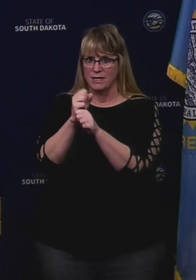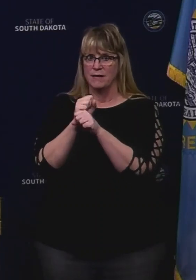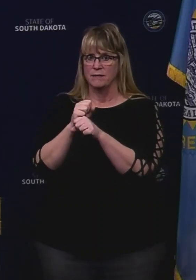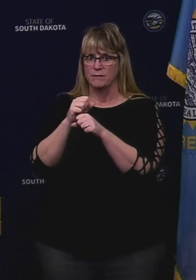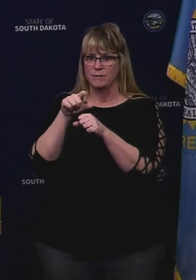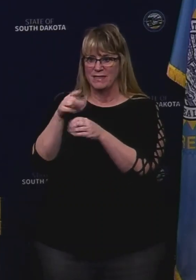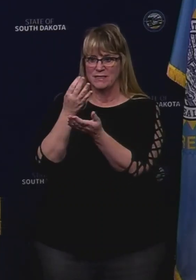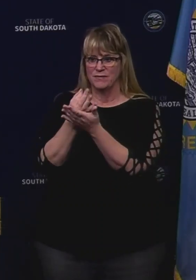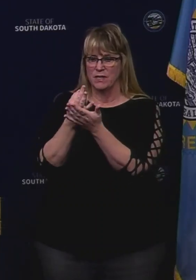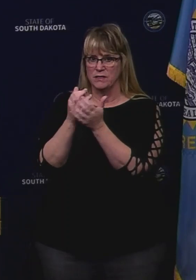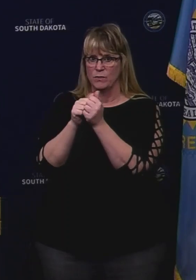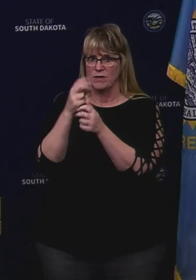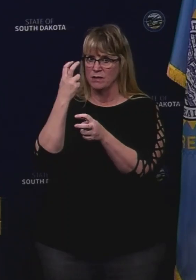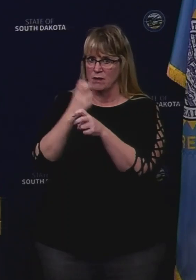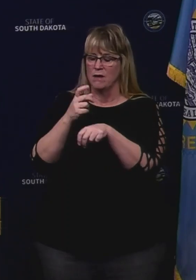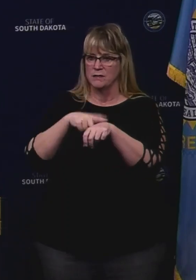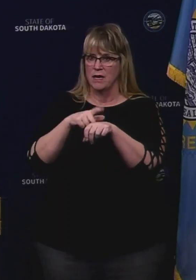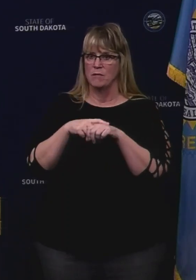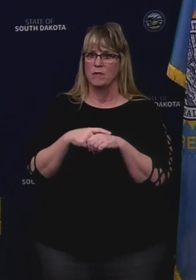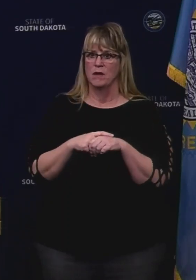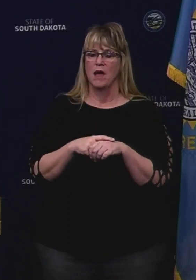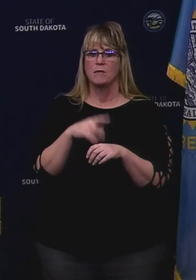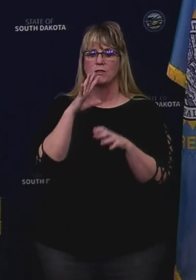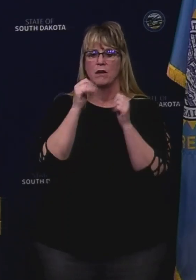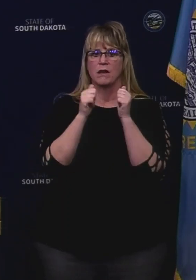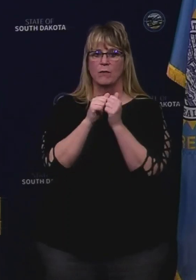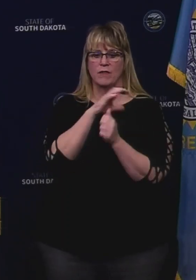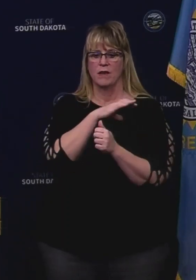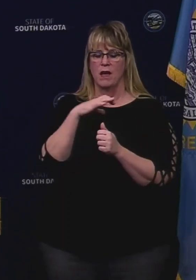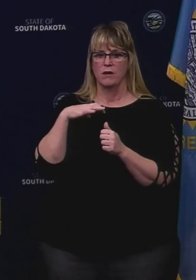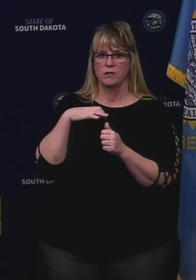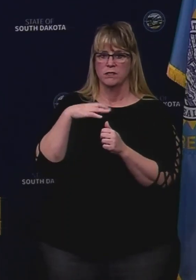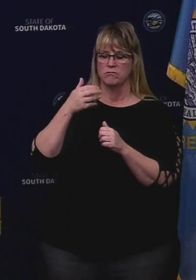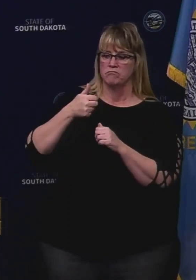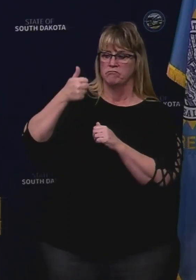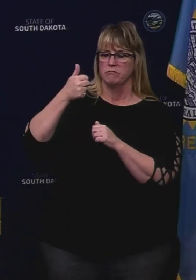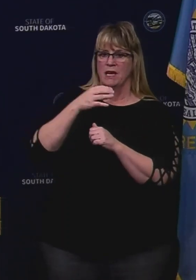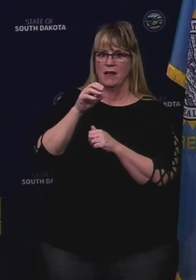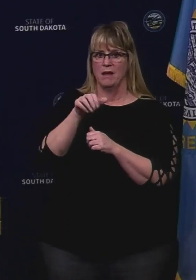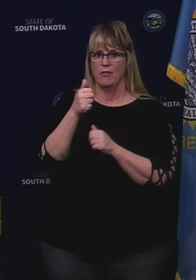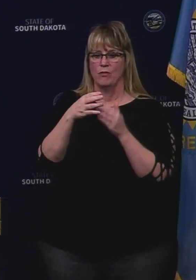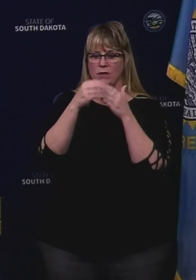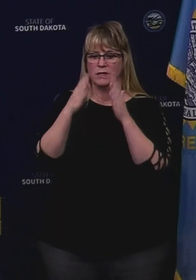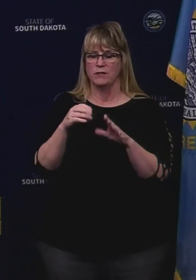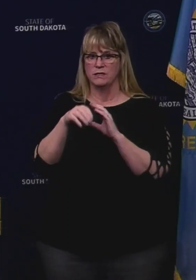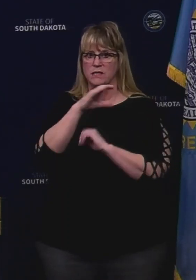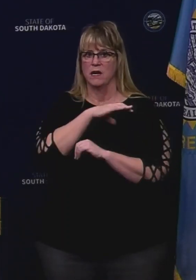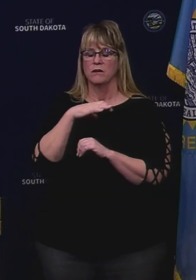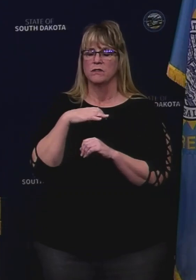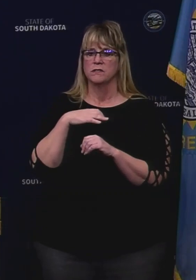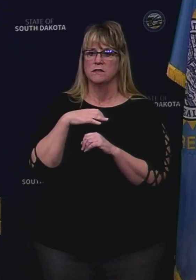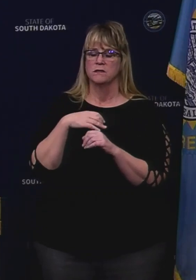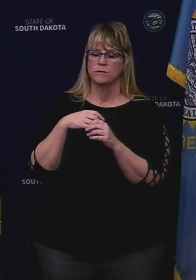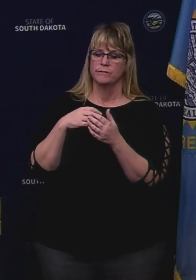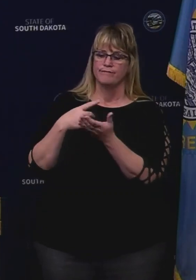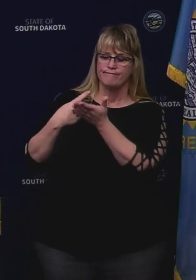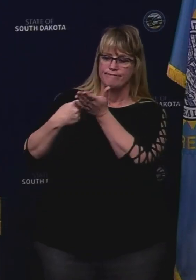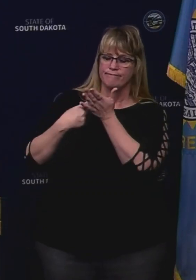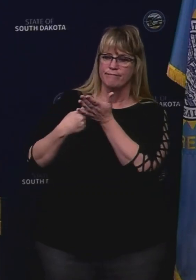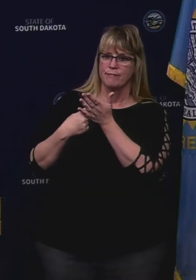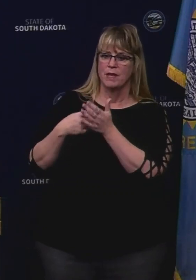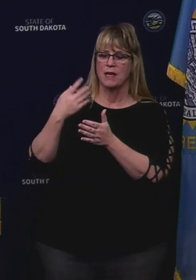this difficult situation. What I've been talking to our congressional delegation about and other leaders in Congress was the need for